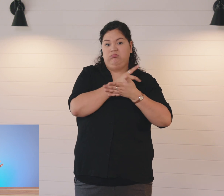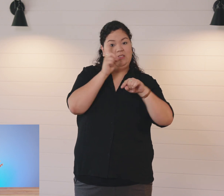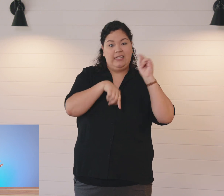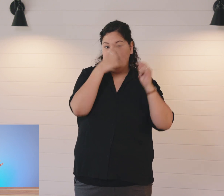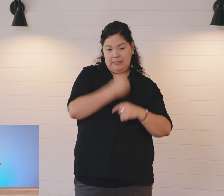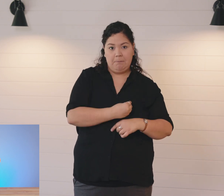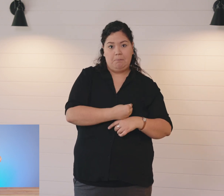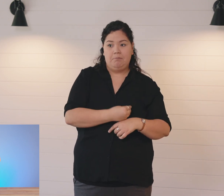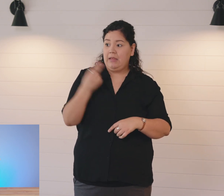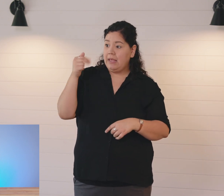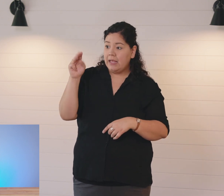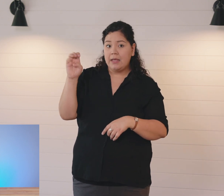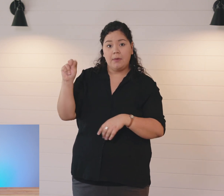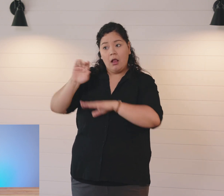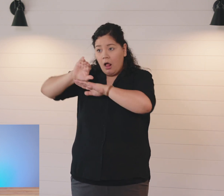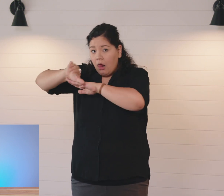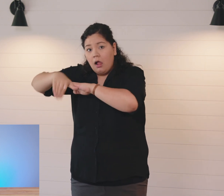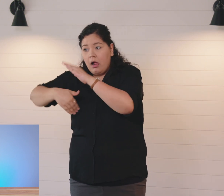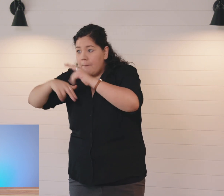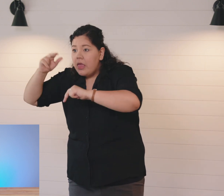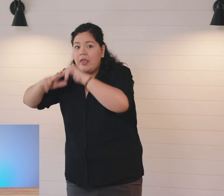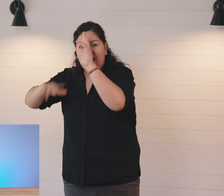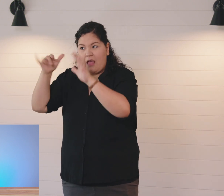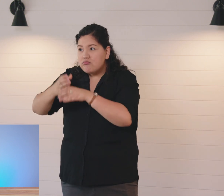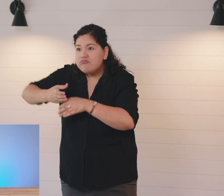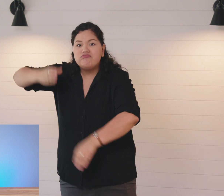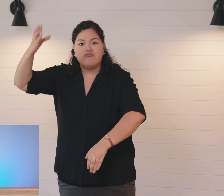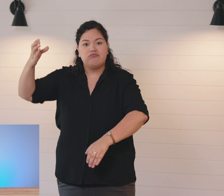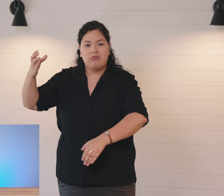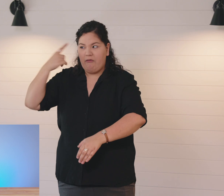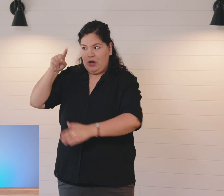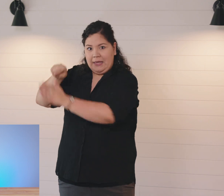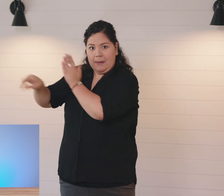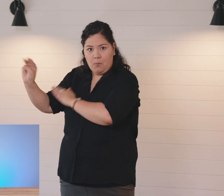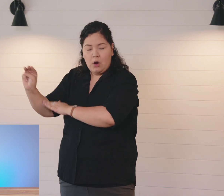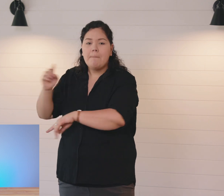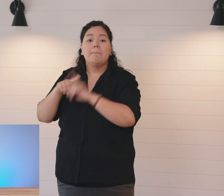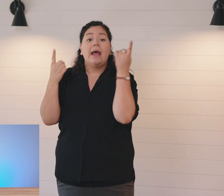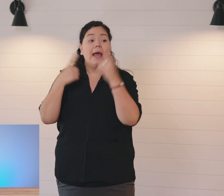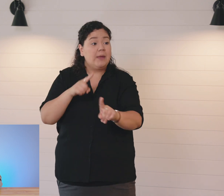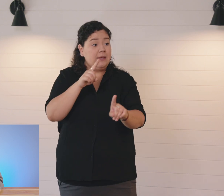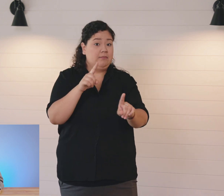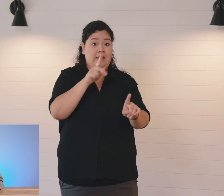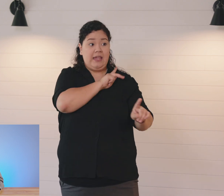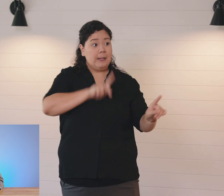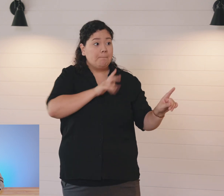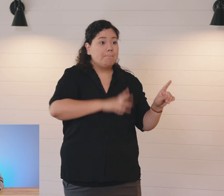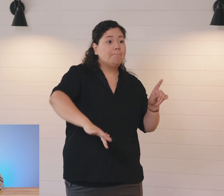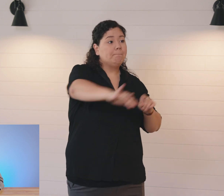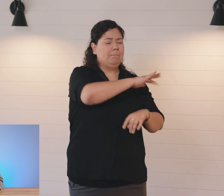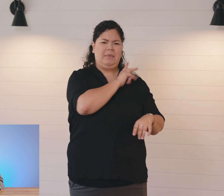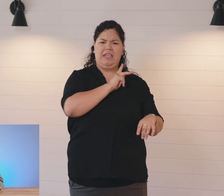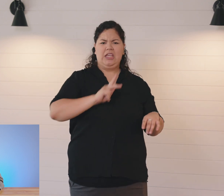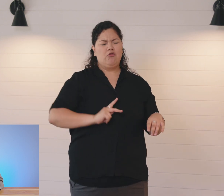Haman's been building this pole all night long, and meanwhile, at the kingdom, in the palace, there is